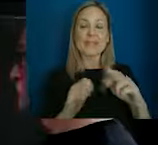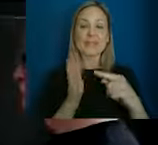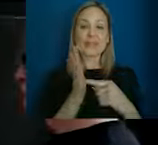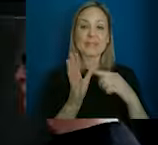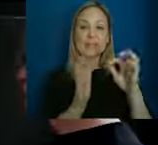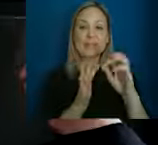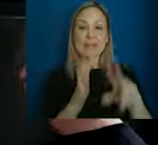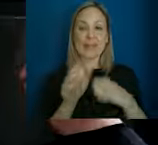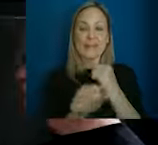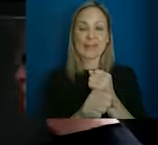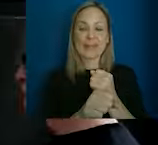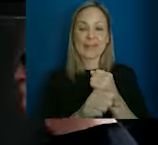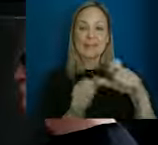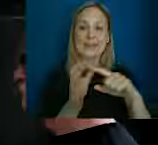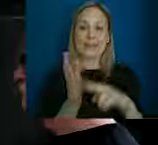for tapping the cane.